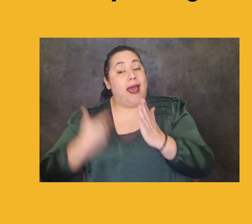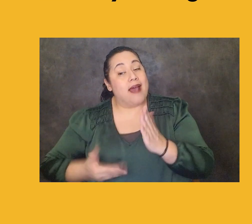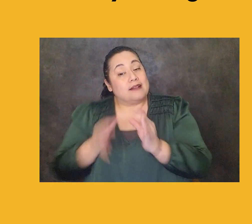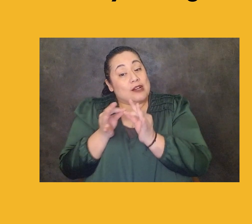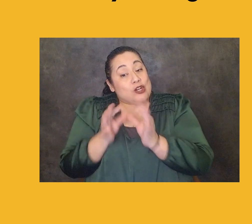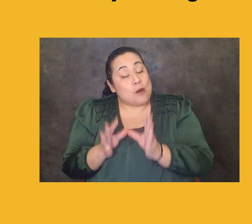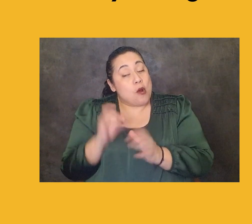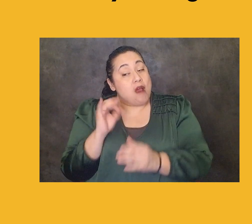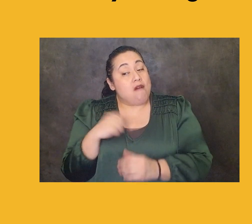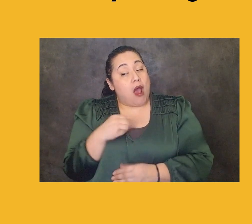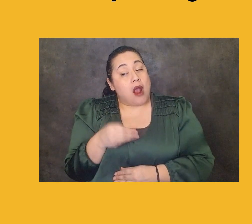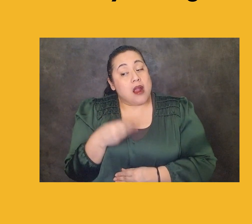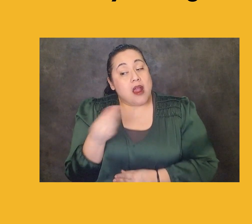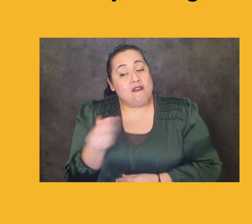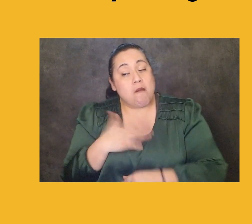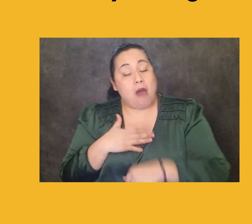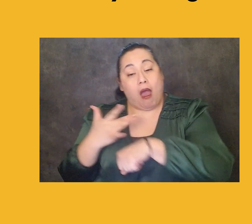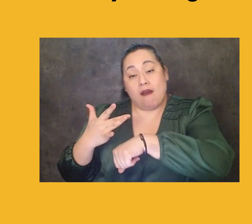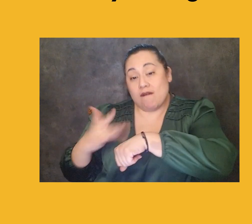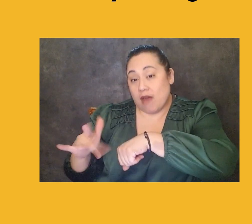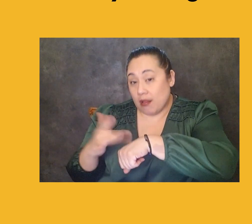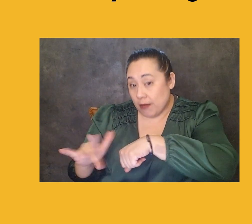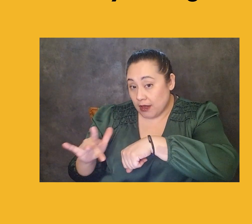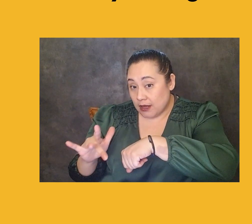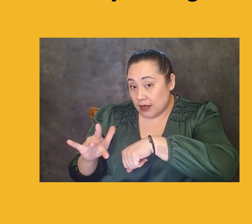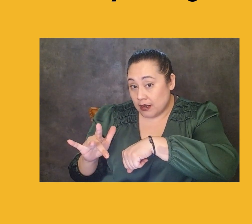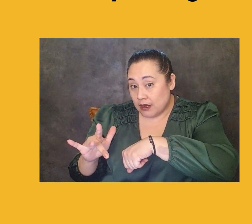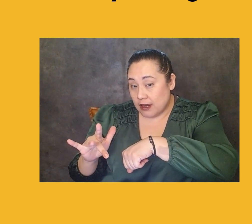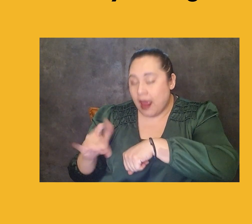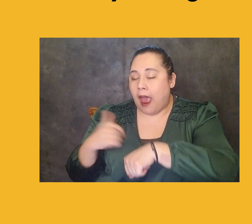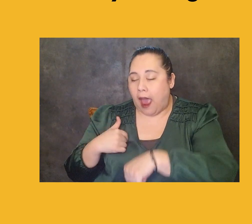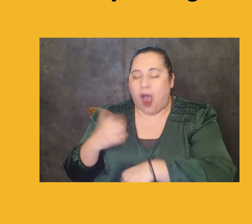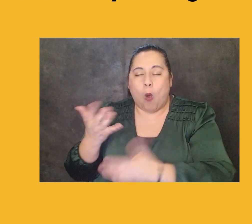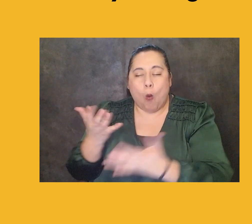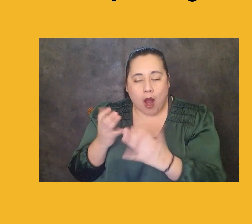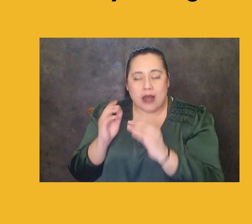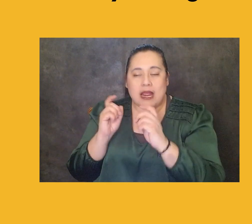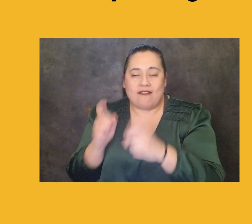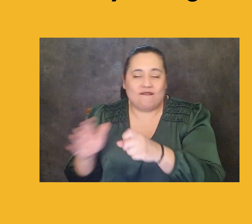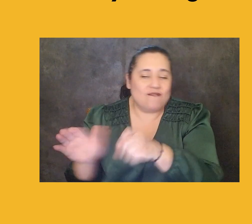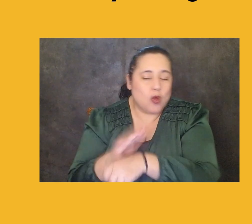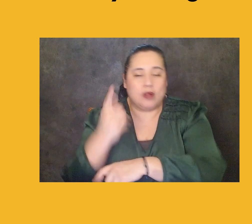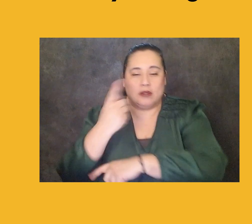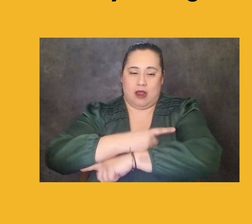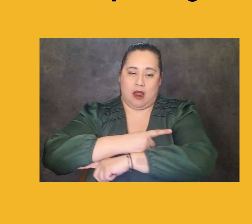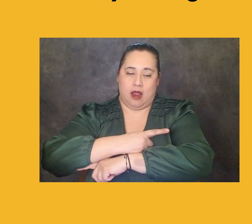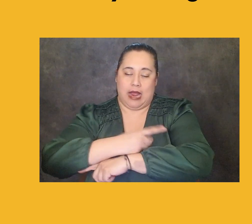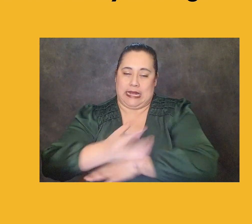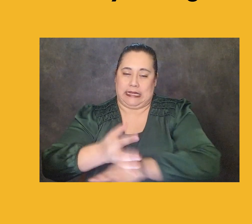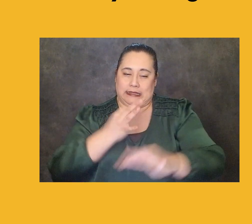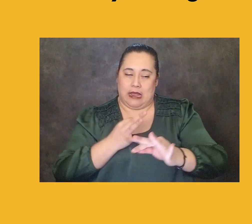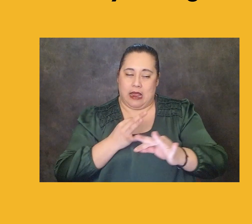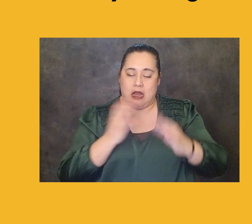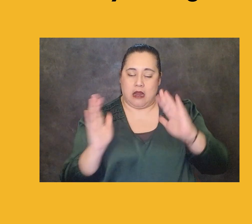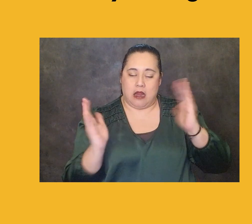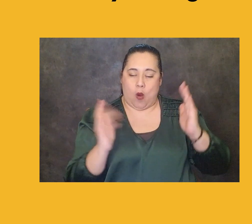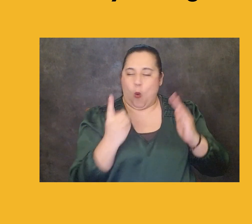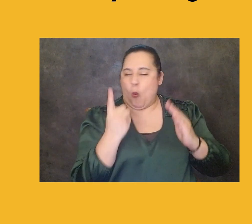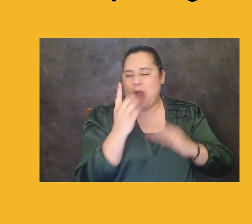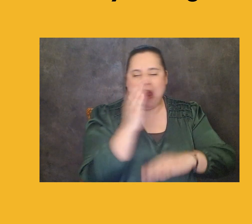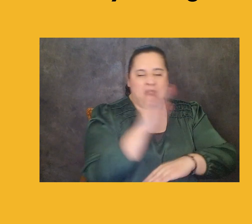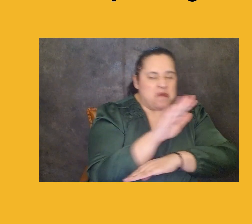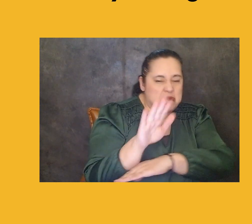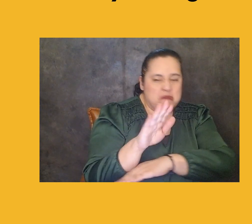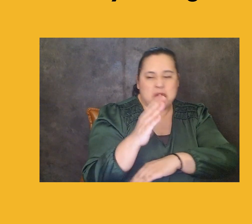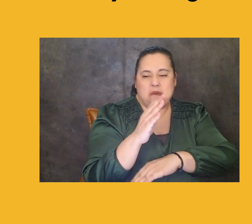as an interpreter, I could provide my availability. I want to give a full day. I don't, for me, and maybe I don't